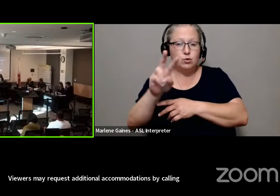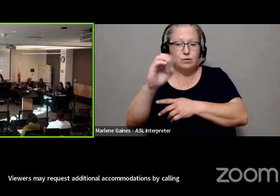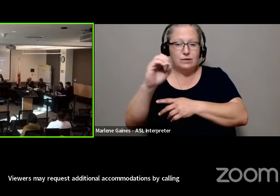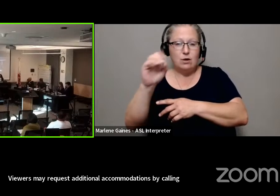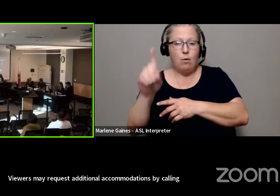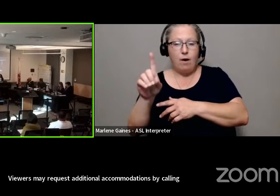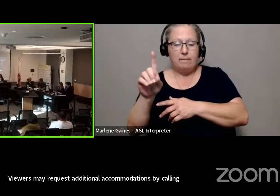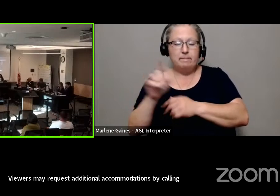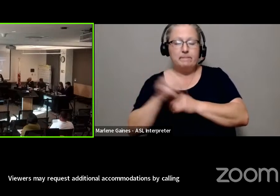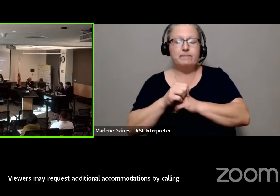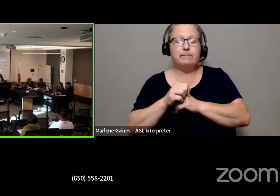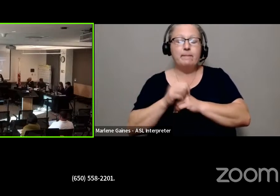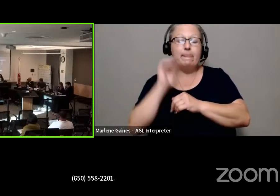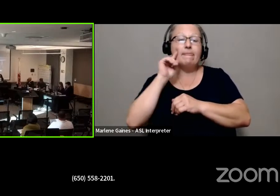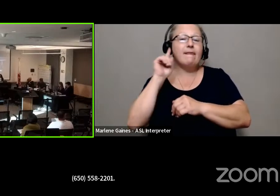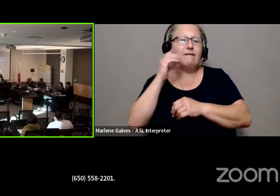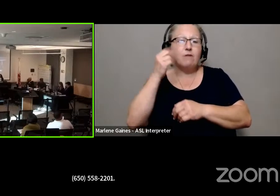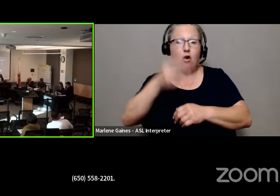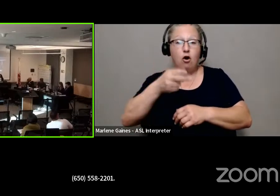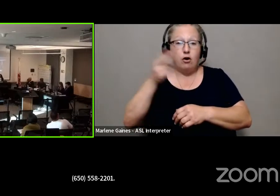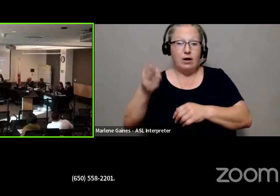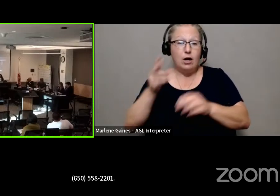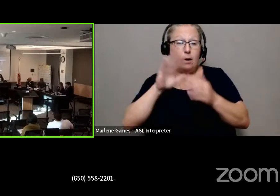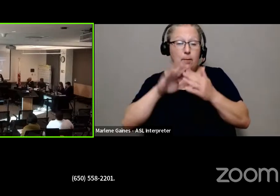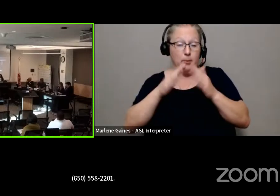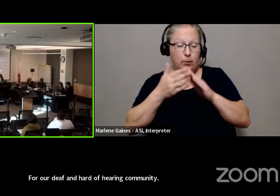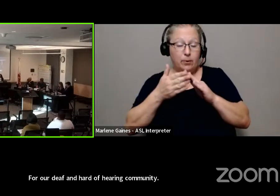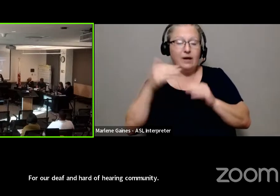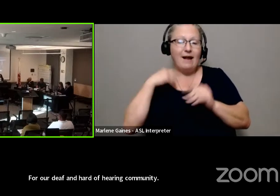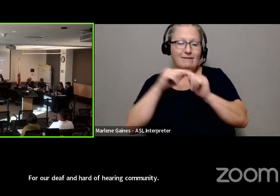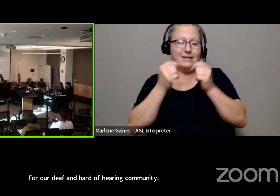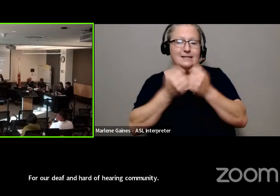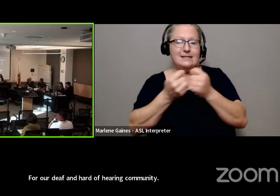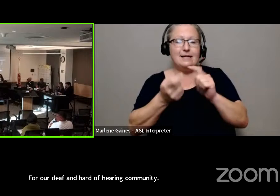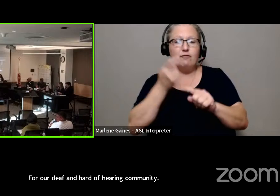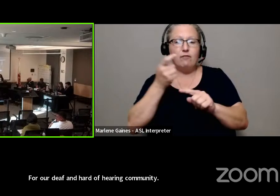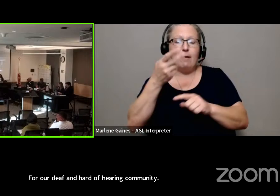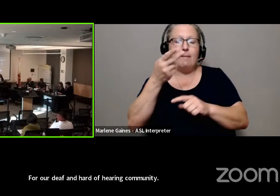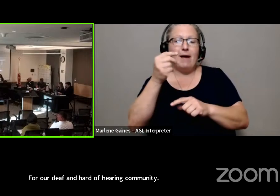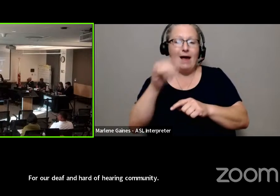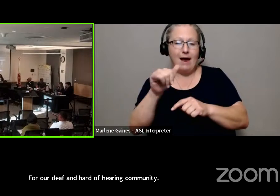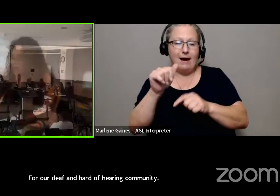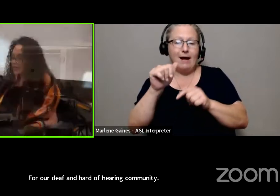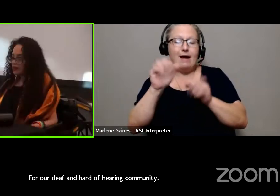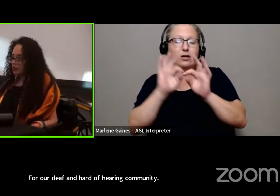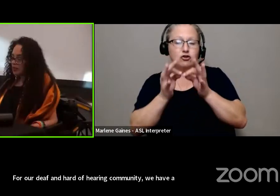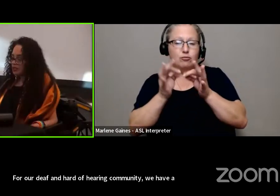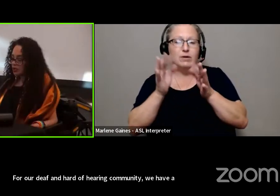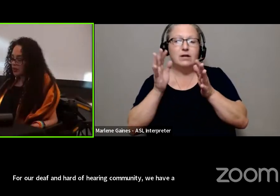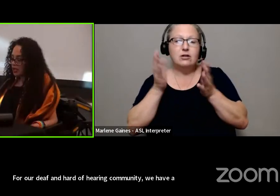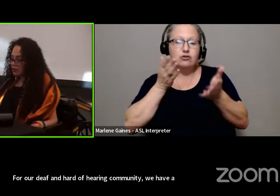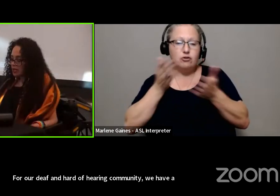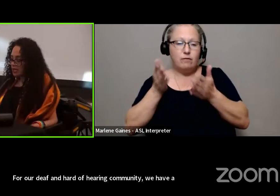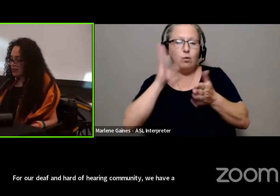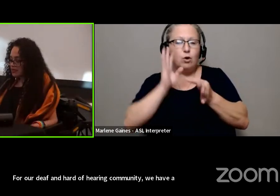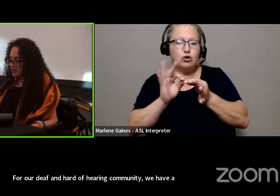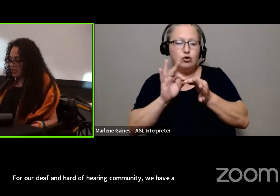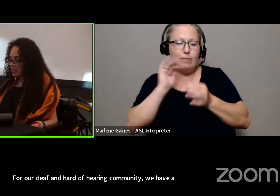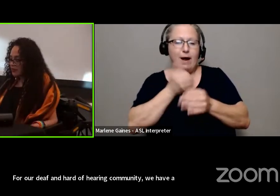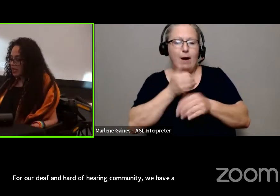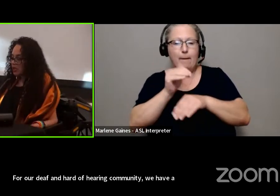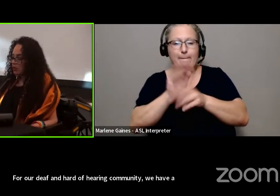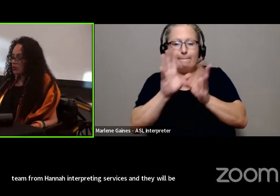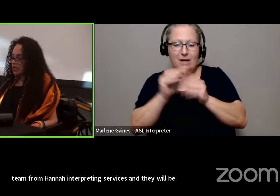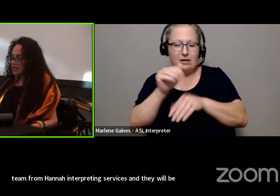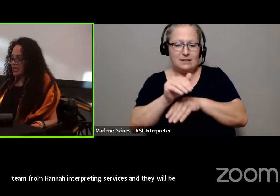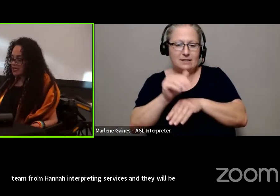650-558-2201. For our deaf and hard of hearing community, we have a team from HANA Interpreting Services, and they will be interpreting our meeting this